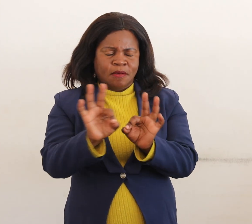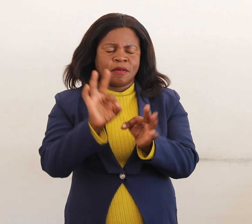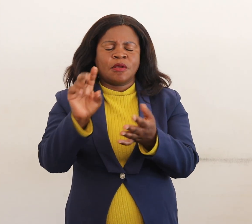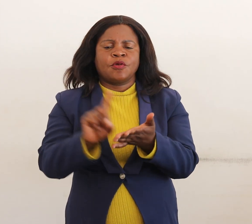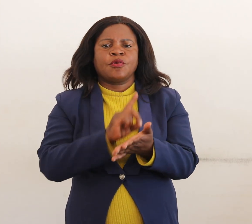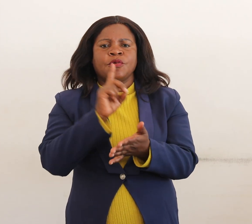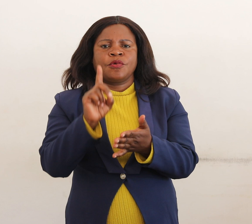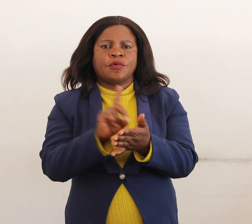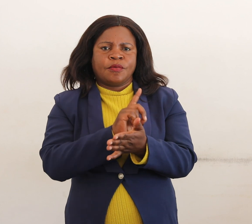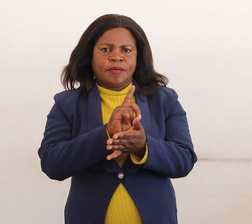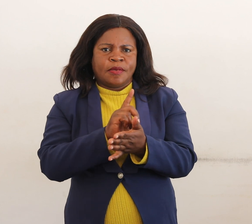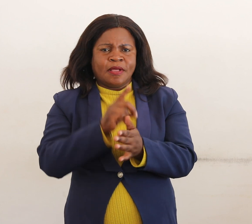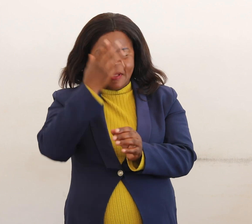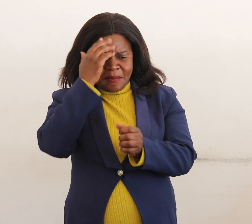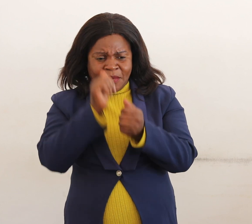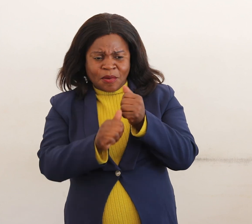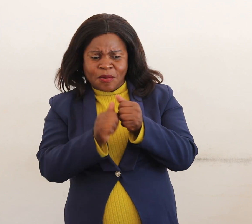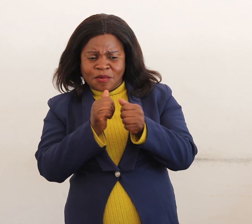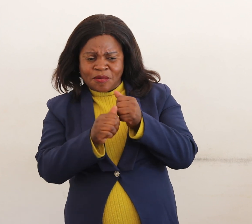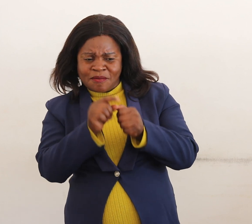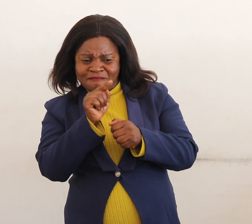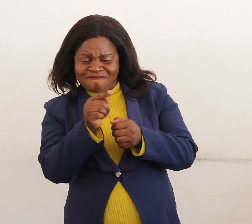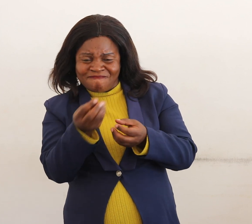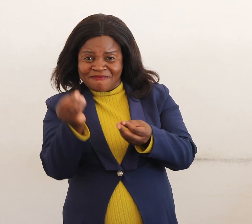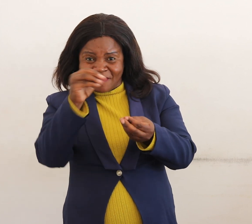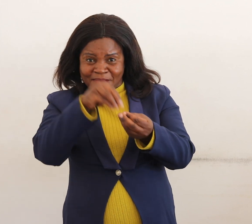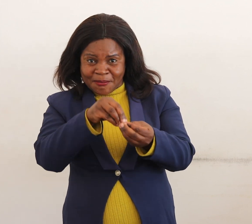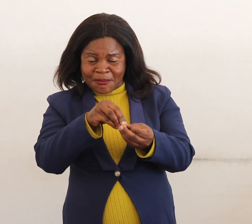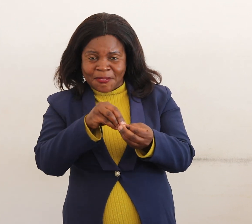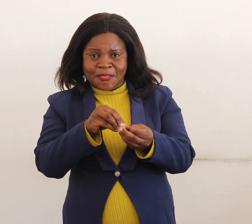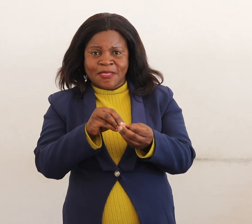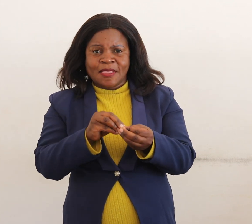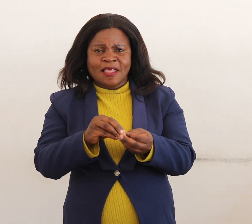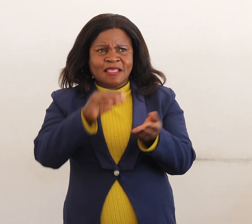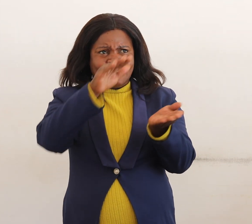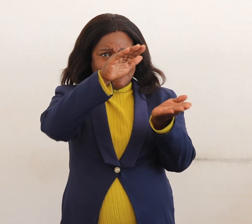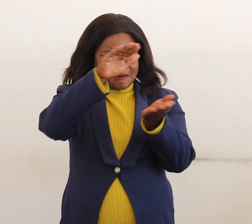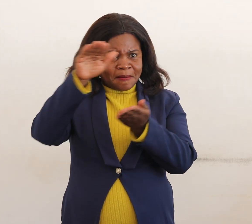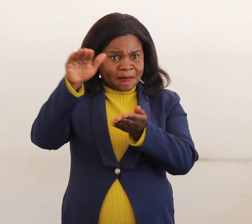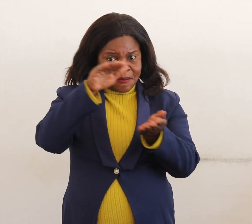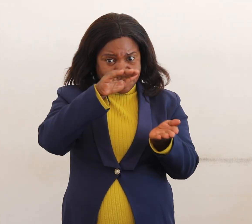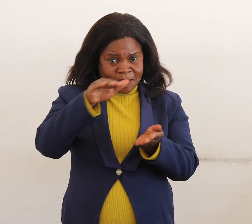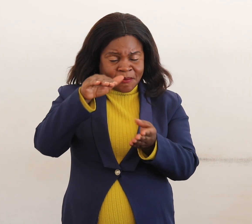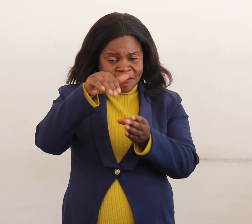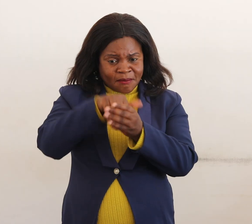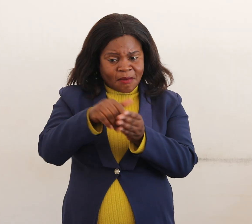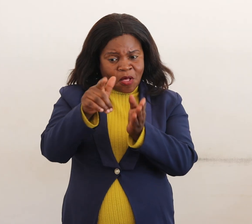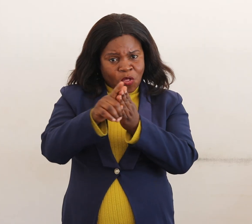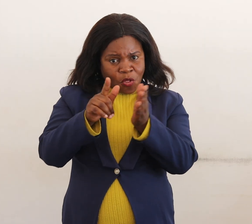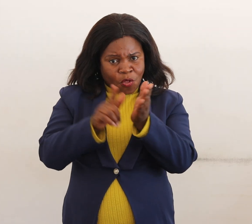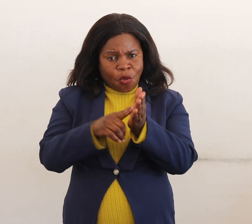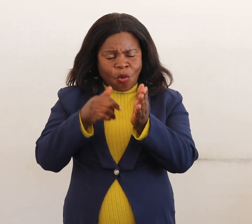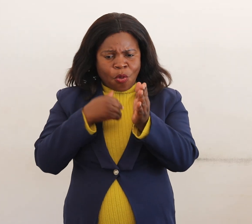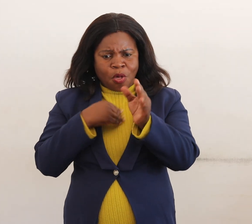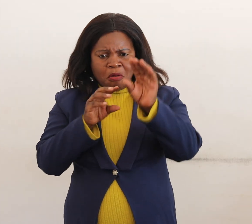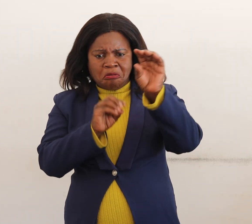As a result of this addition, the paragraphs in the provision have been rearranged and